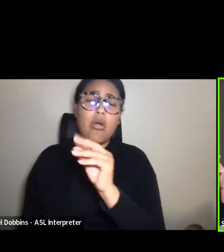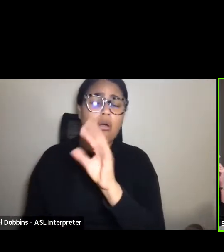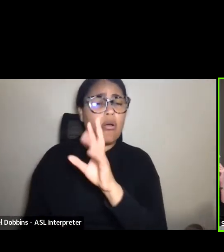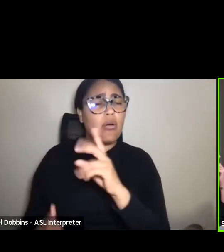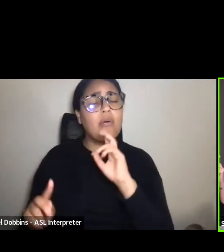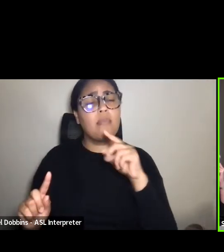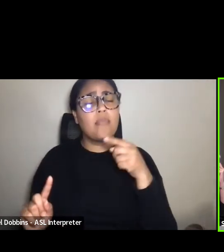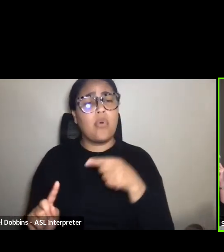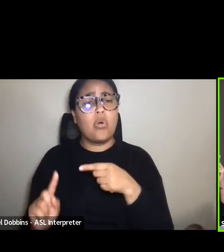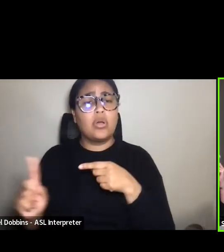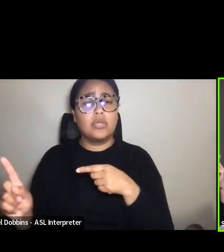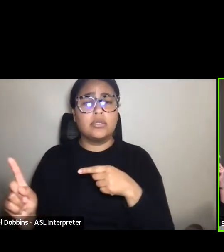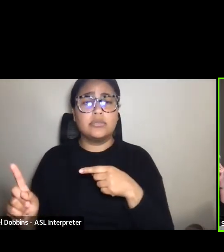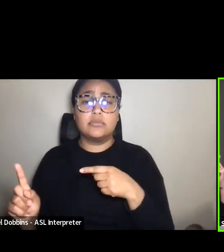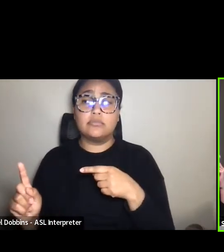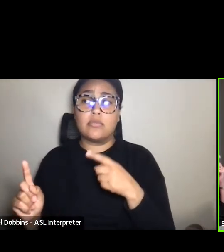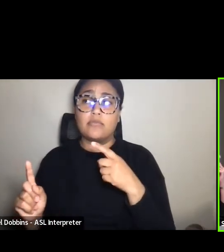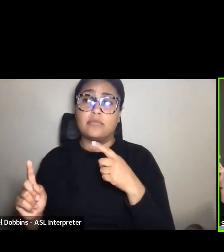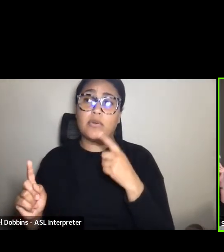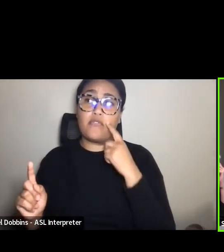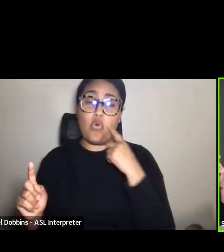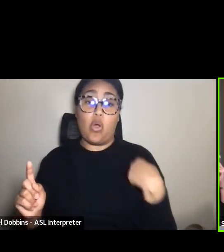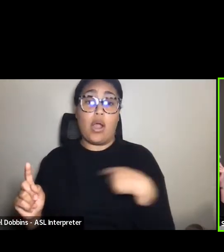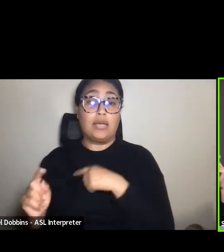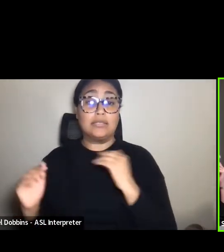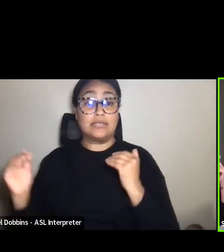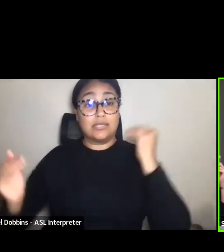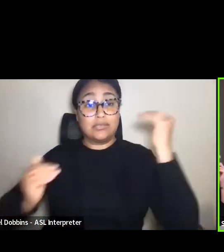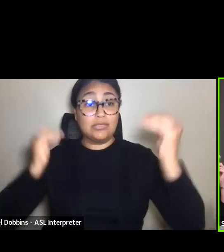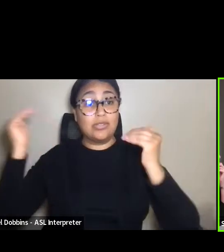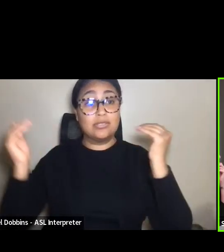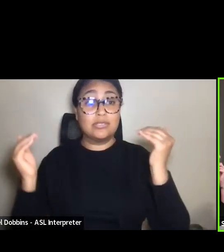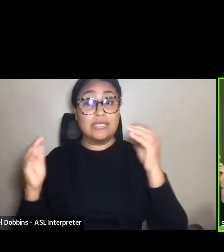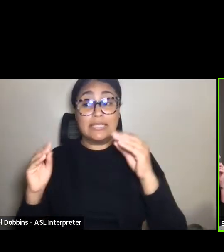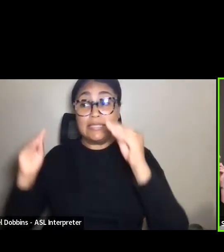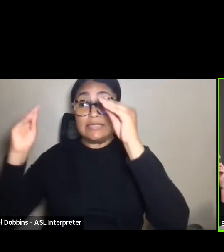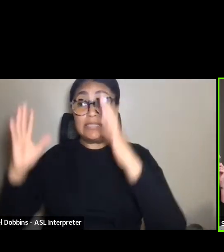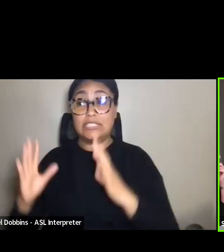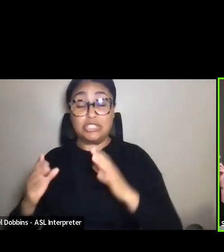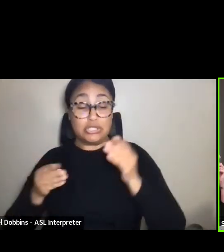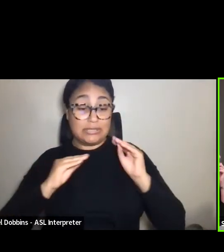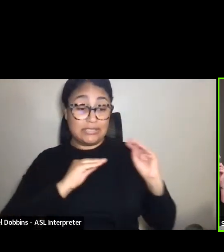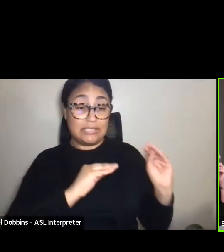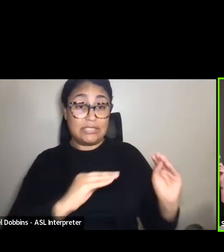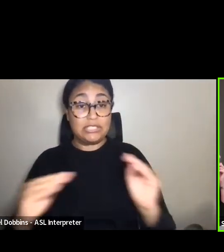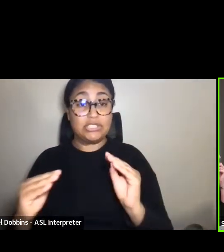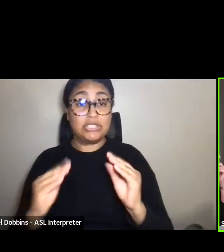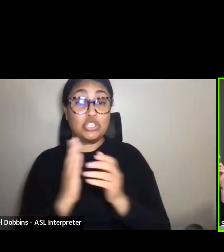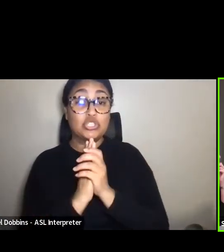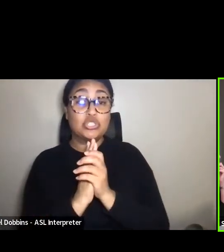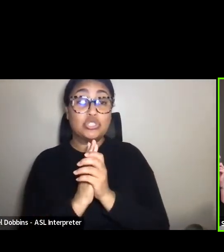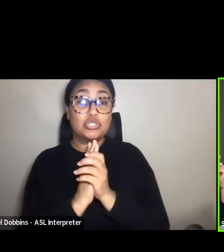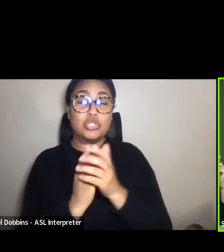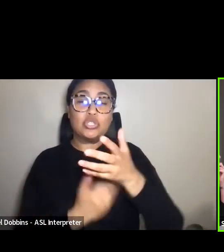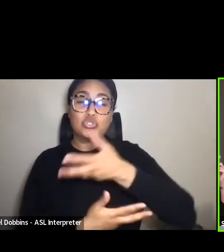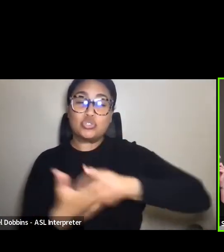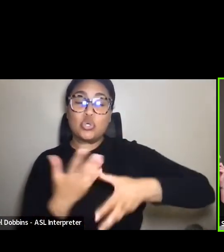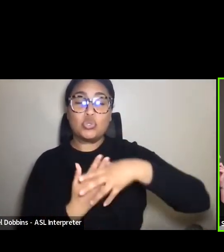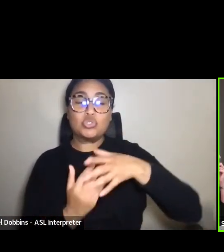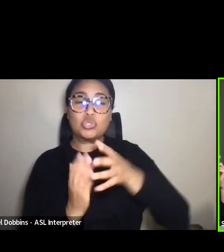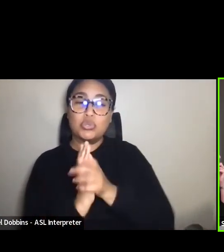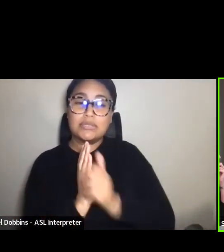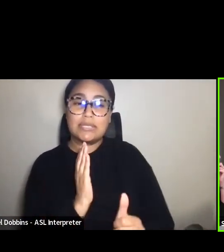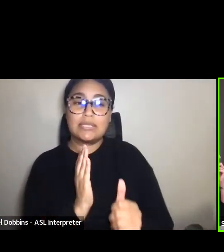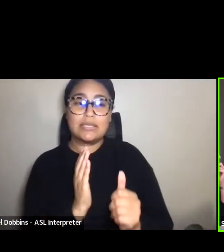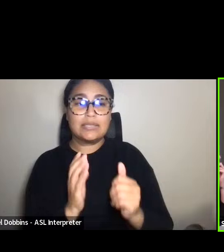things that I think frustrate us most as adults, is that the teachers are teaching them the social skills and the